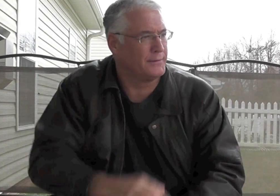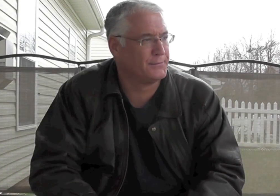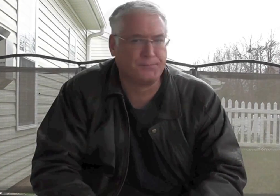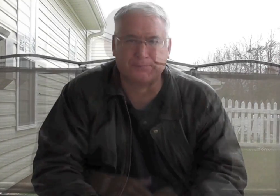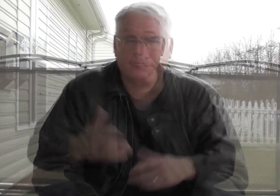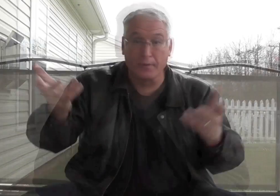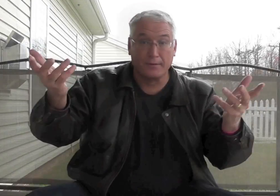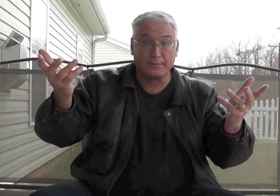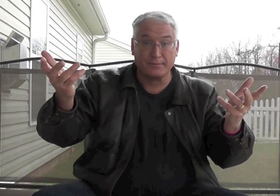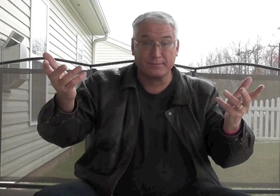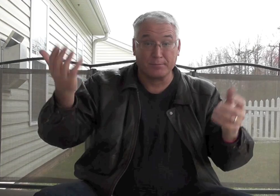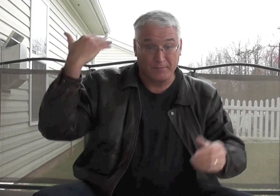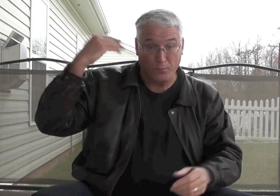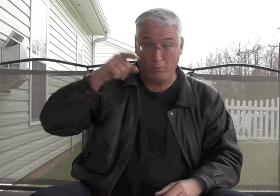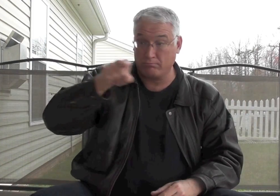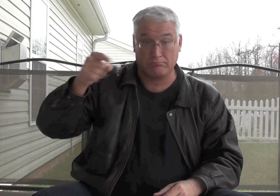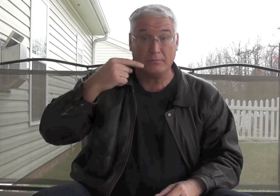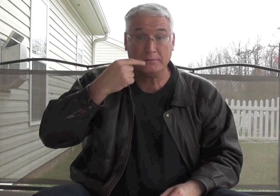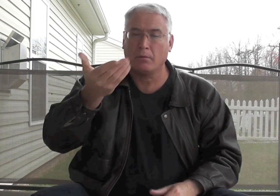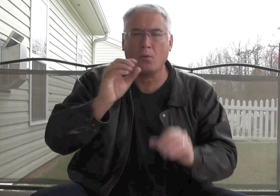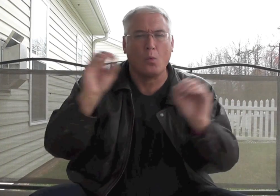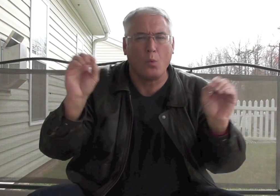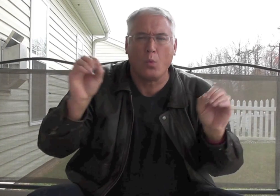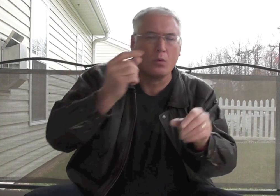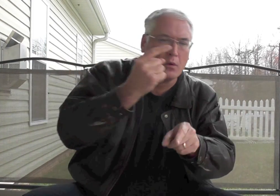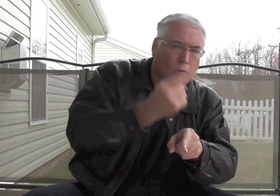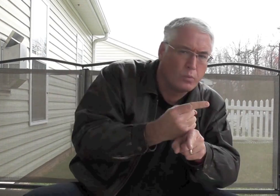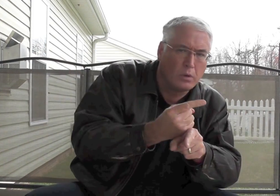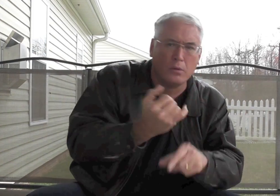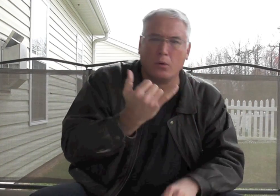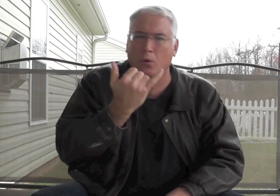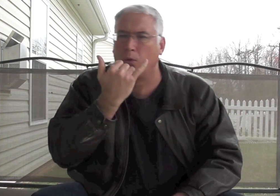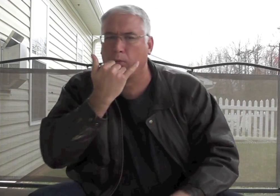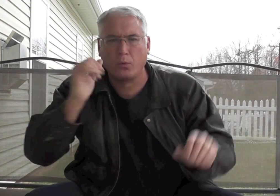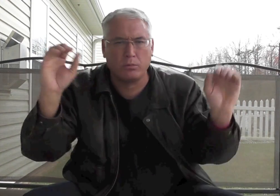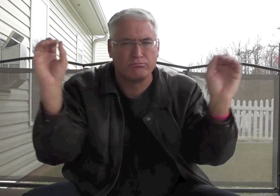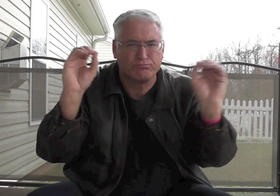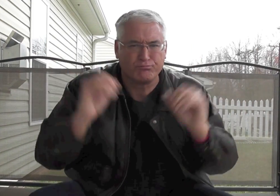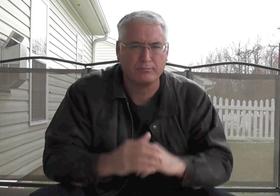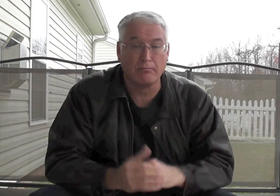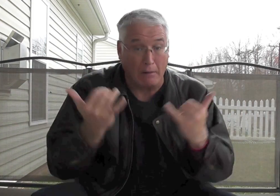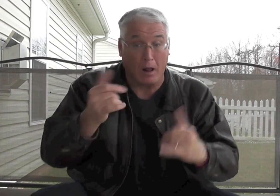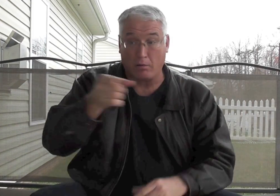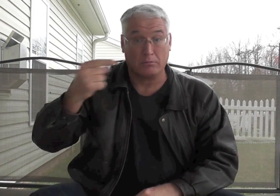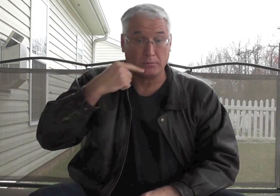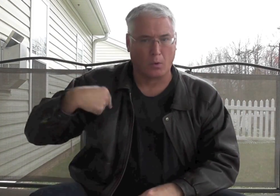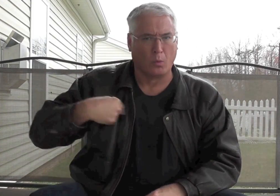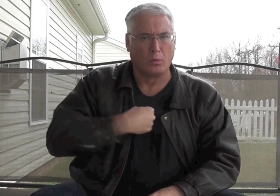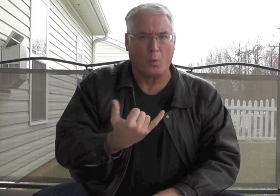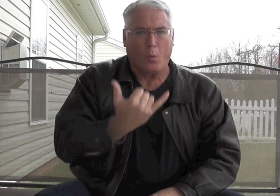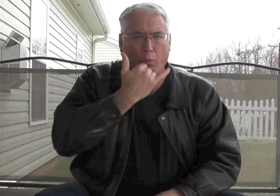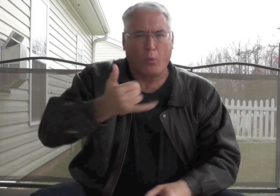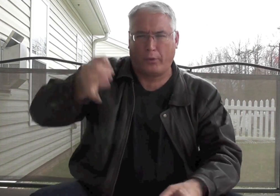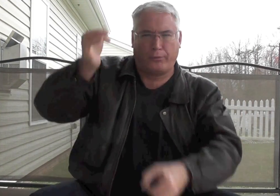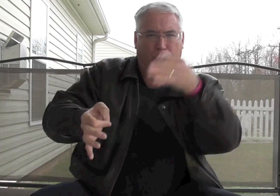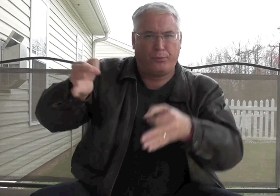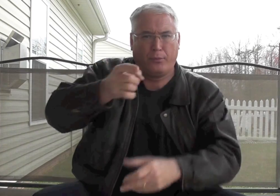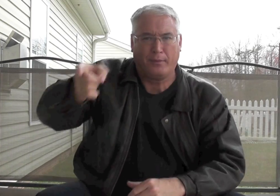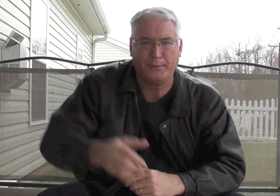wrong. You shouldn't judge me. Well, before they said there's no absolute truth, no right or wrong.